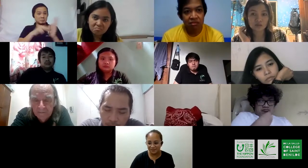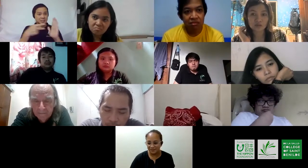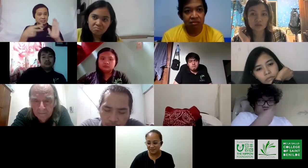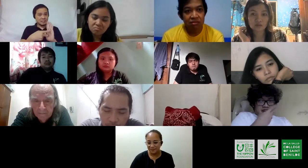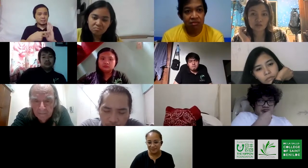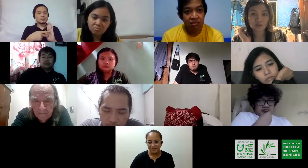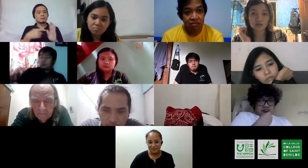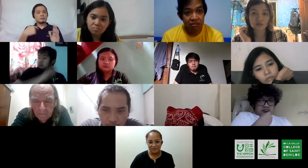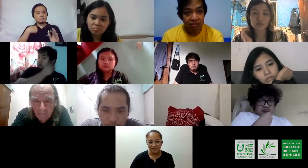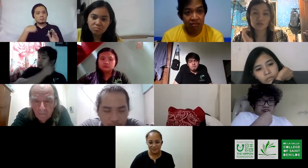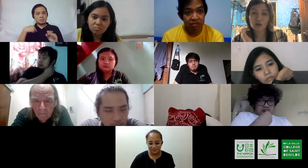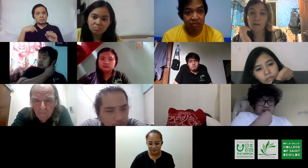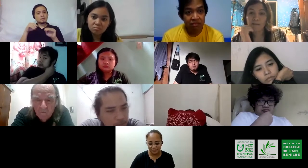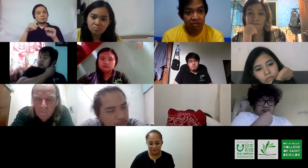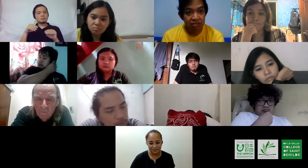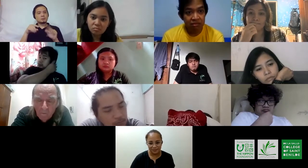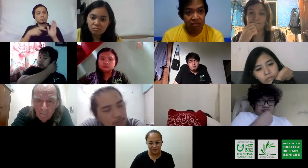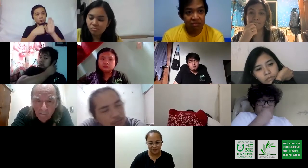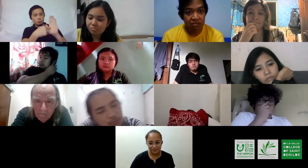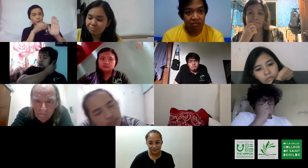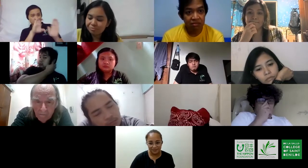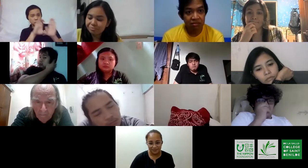themselves.